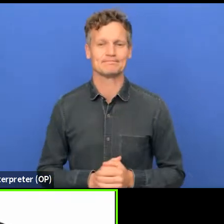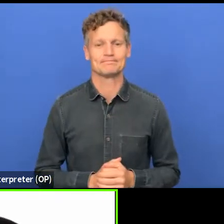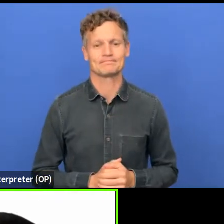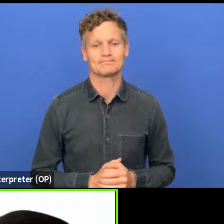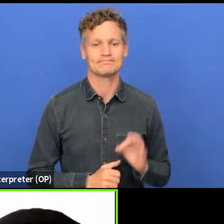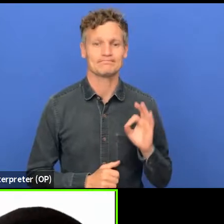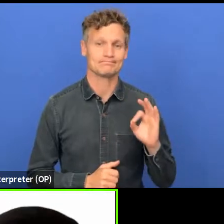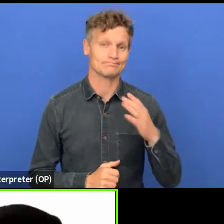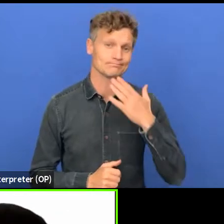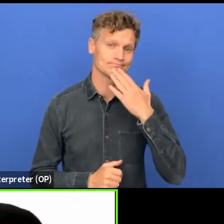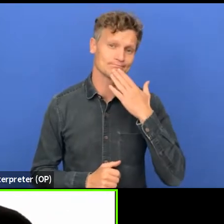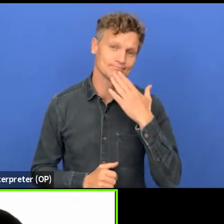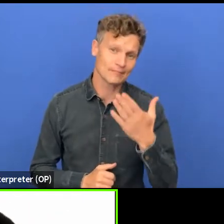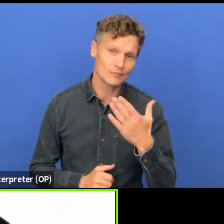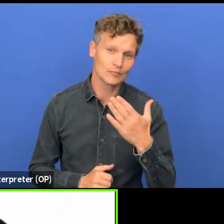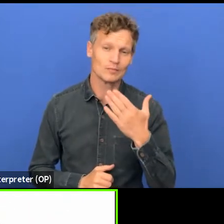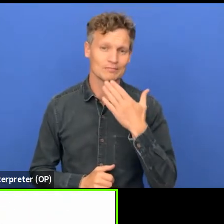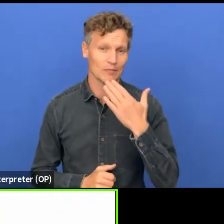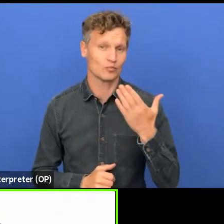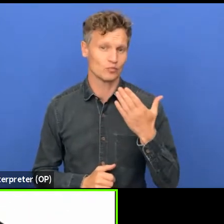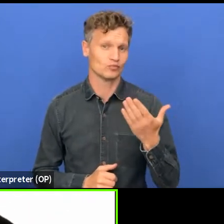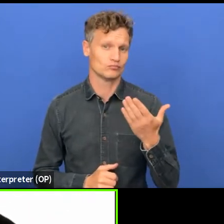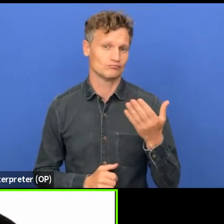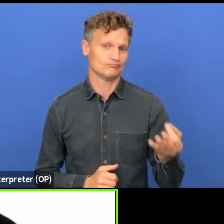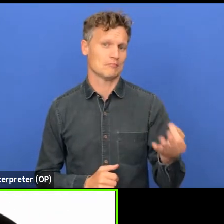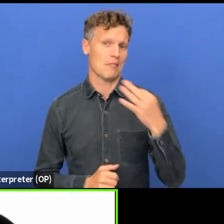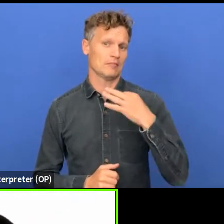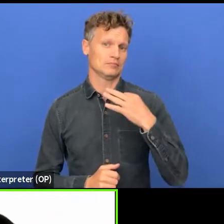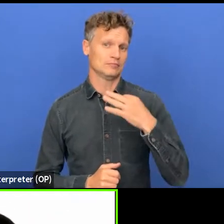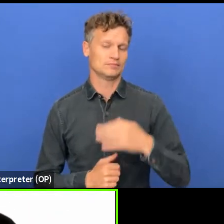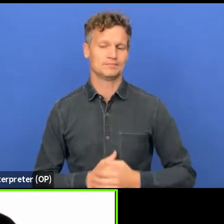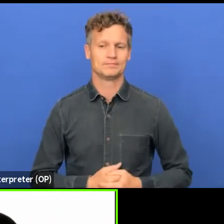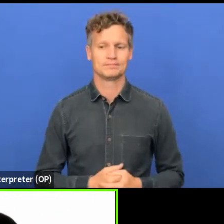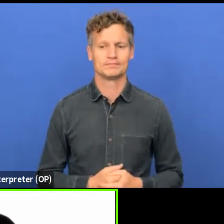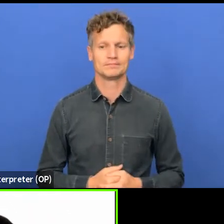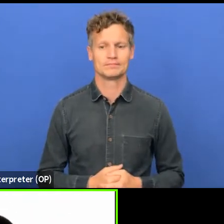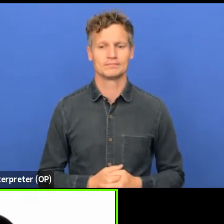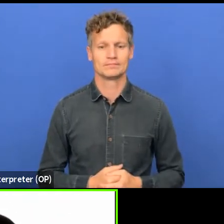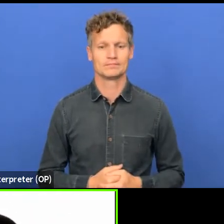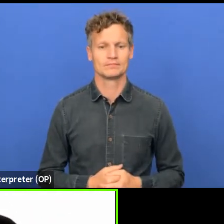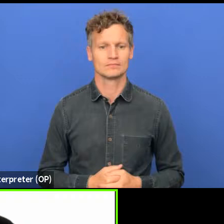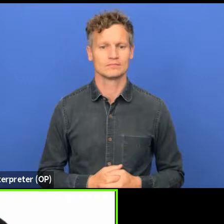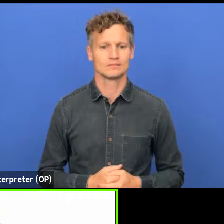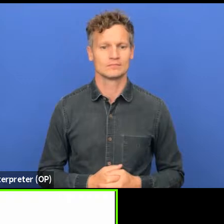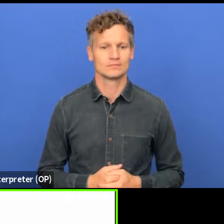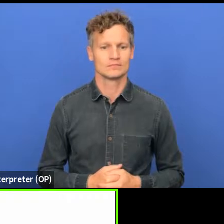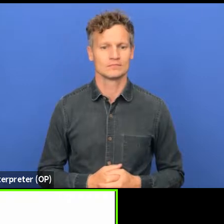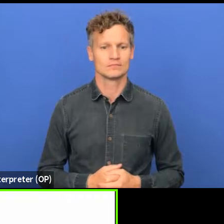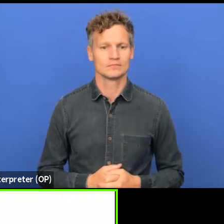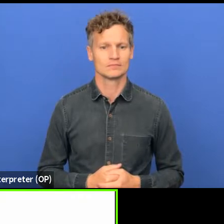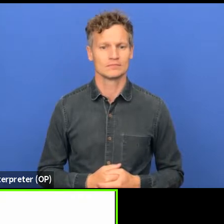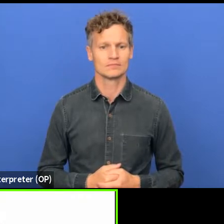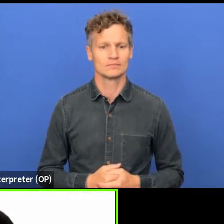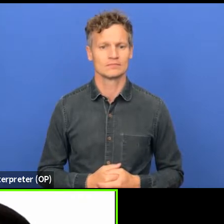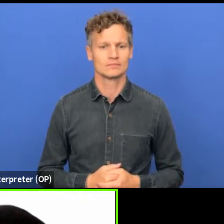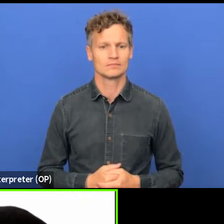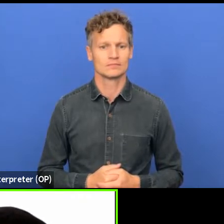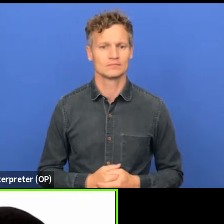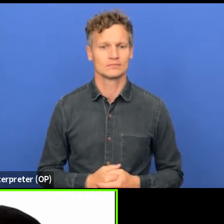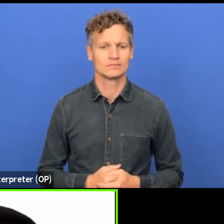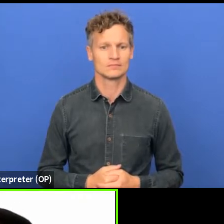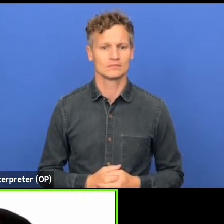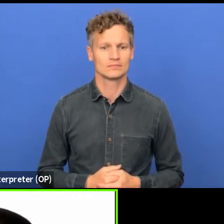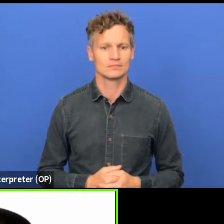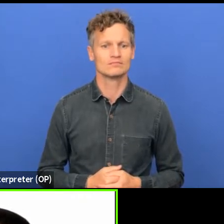much for the question. Now, for those that are not having permanent or total hear